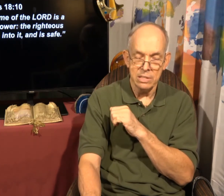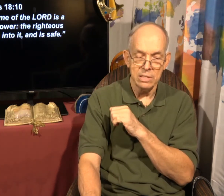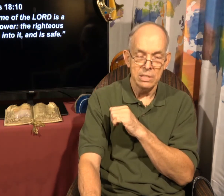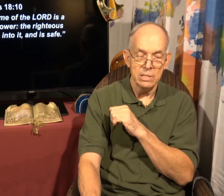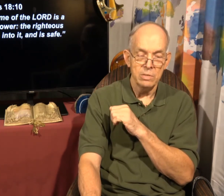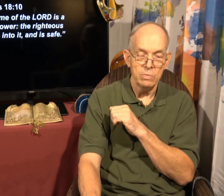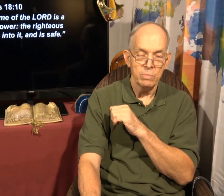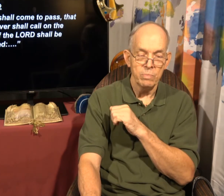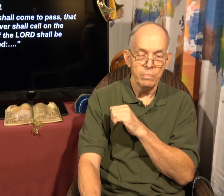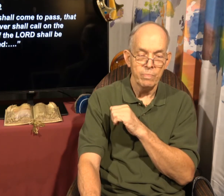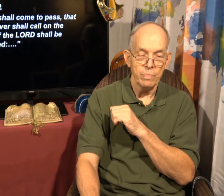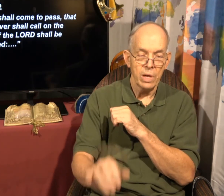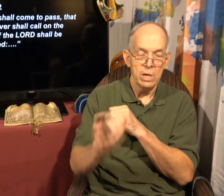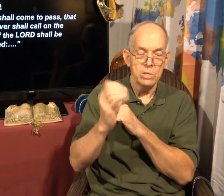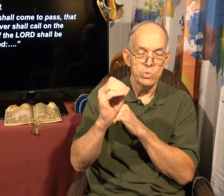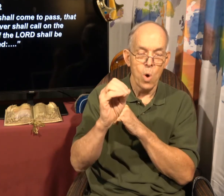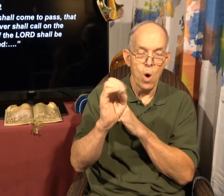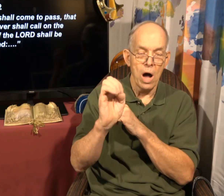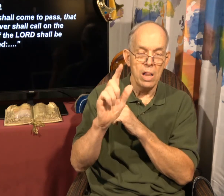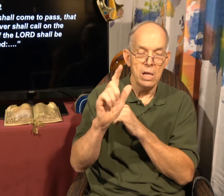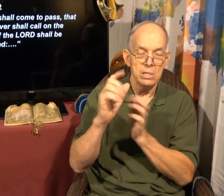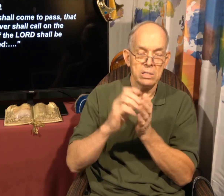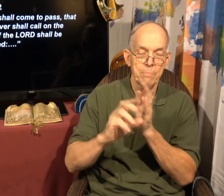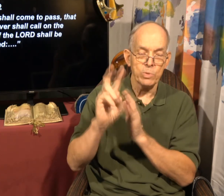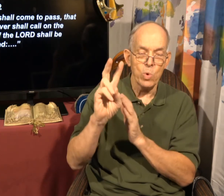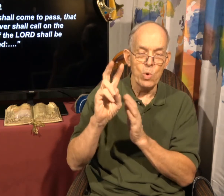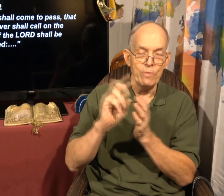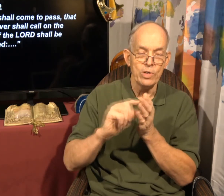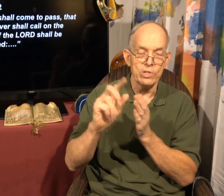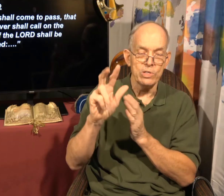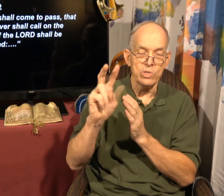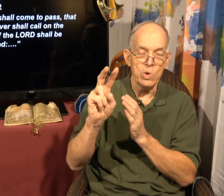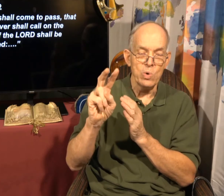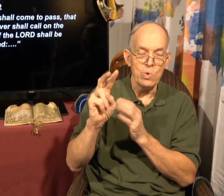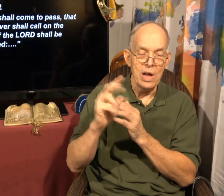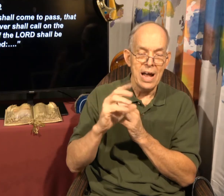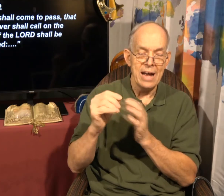righteous run into it and say,